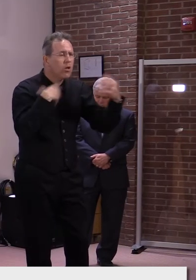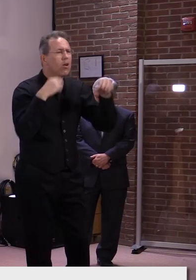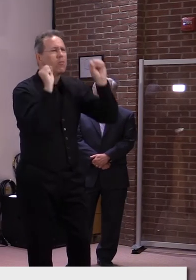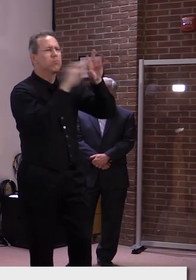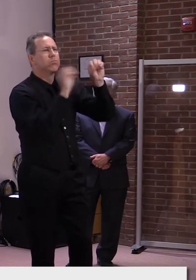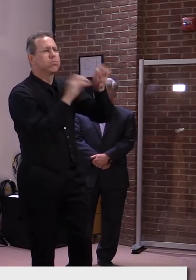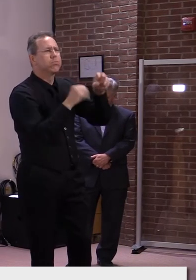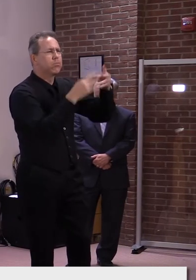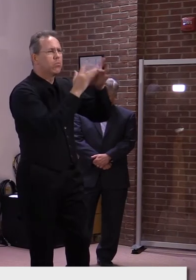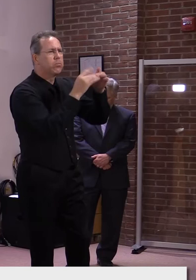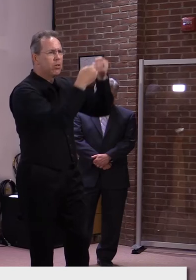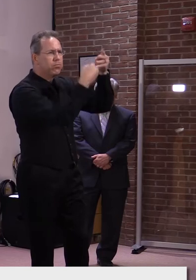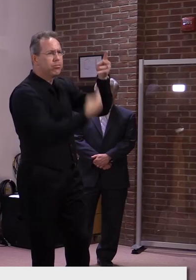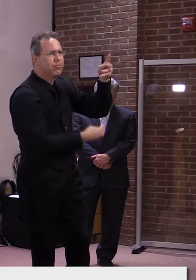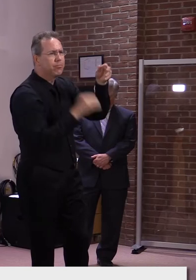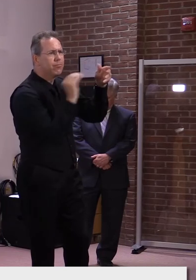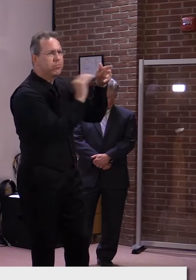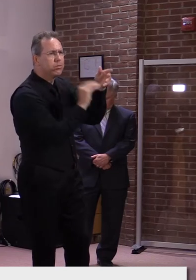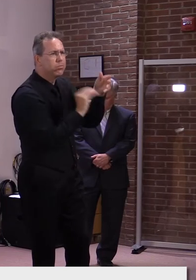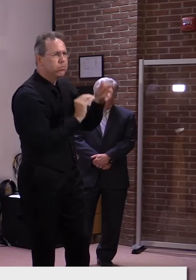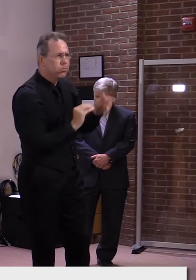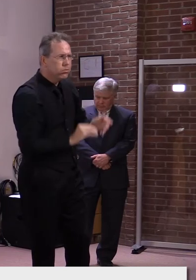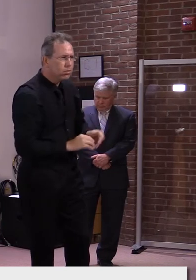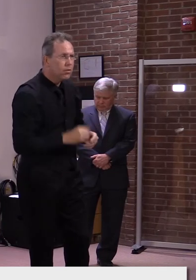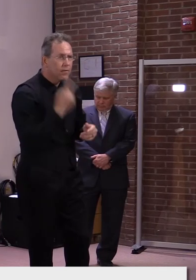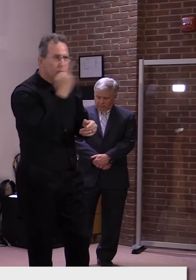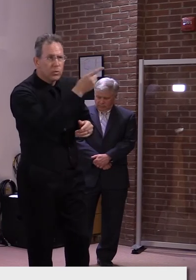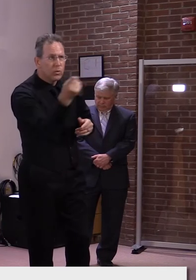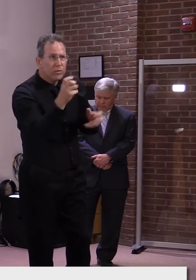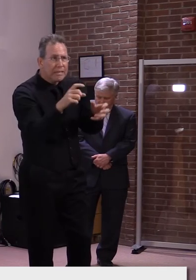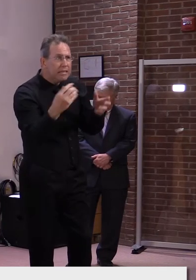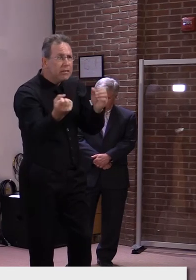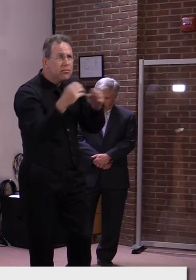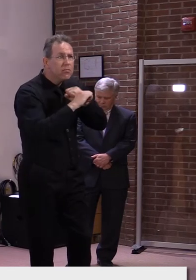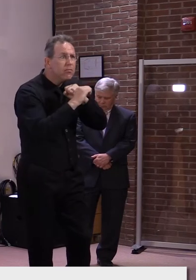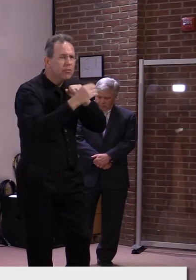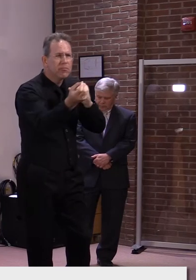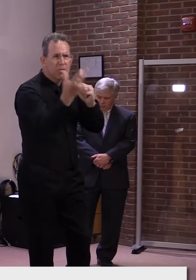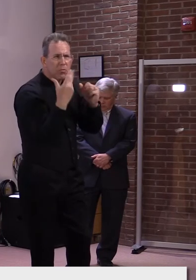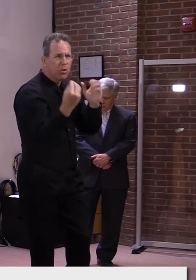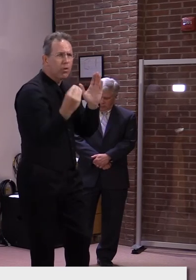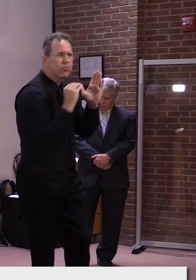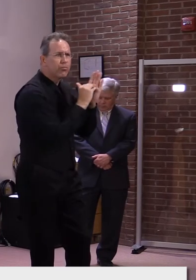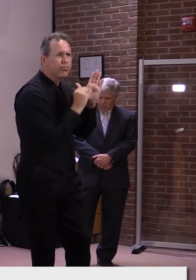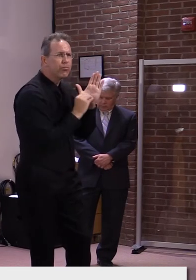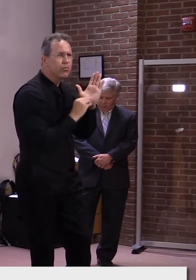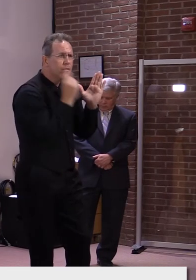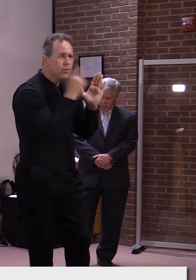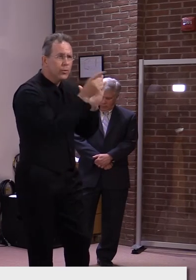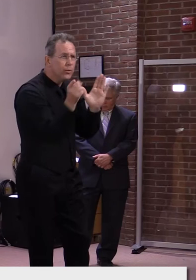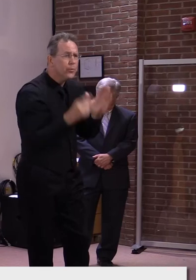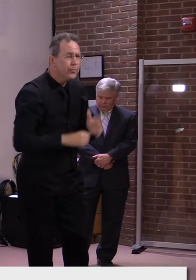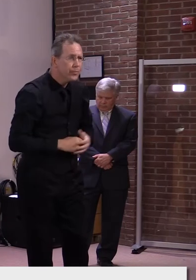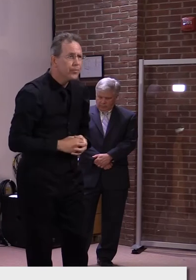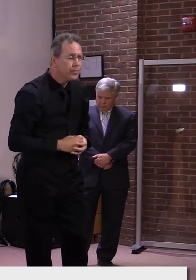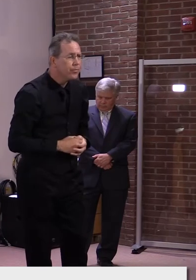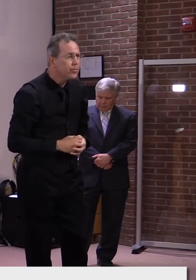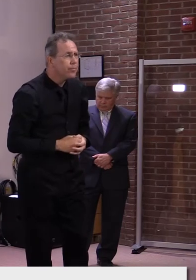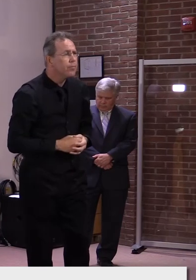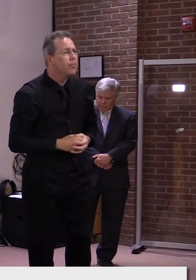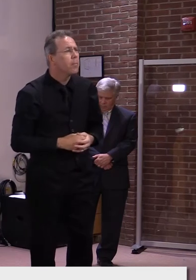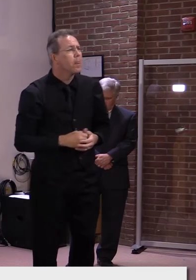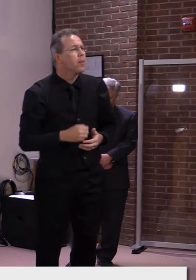stands at the ready. There are multiple ways you can reach out to us, either online or over the phone. We can certainly help you get those jobs